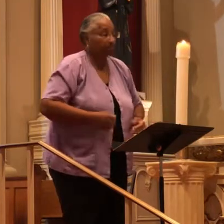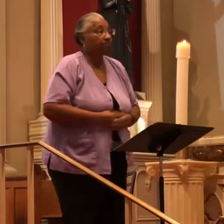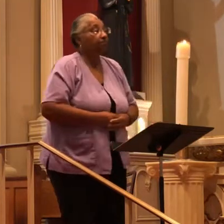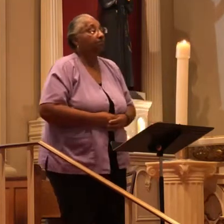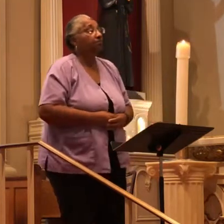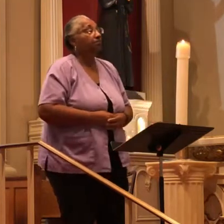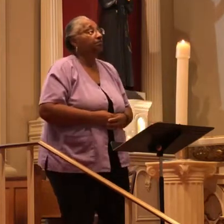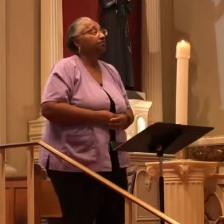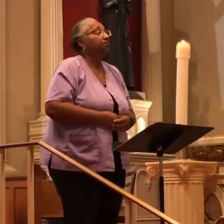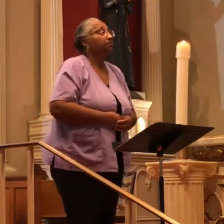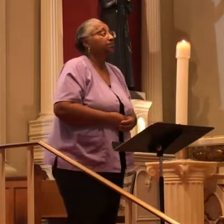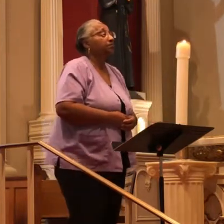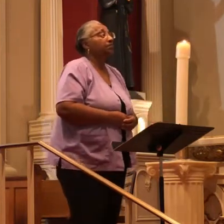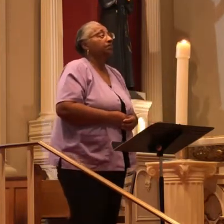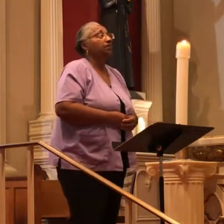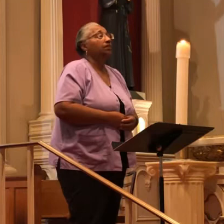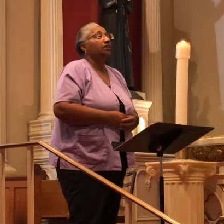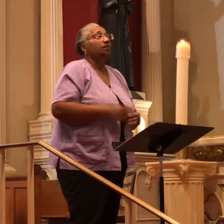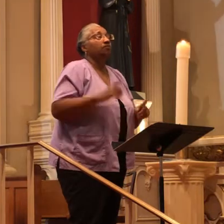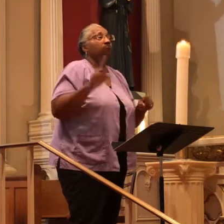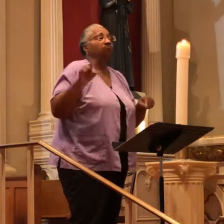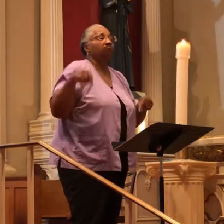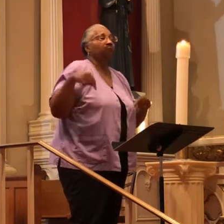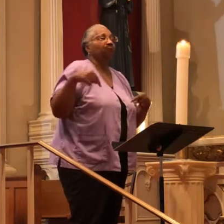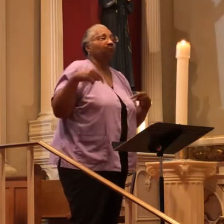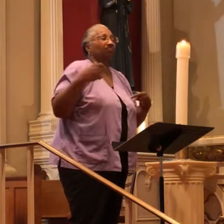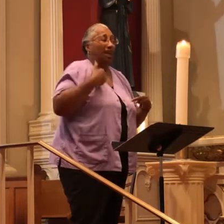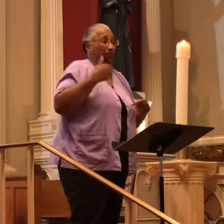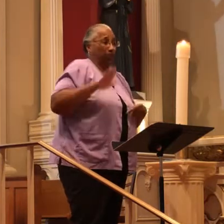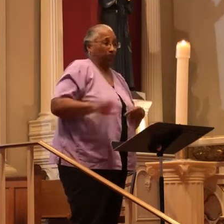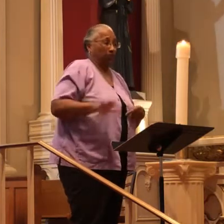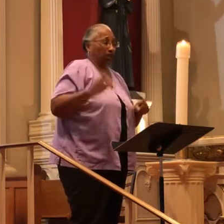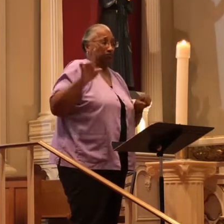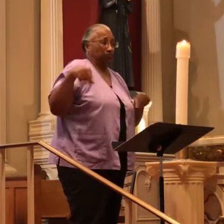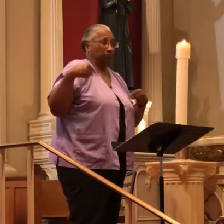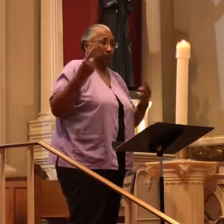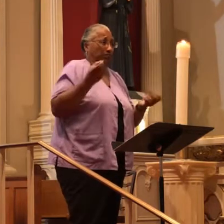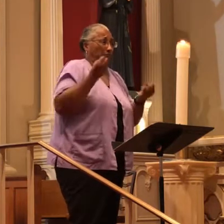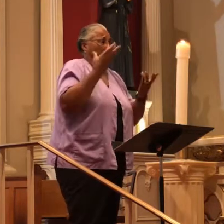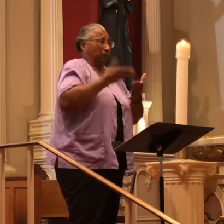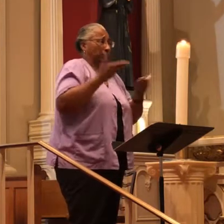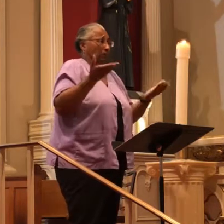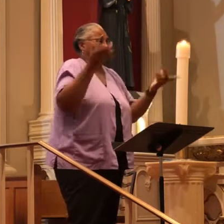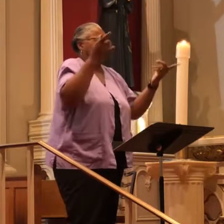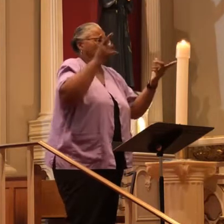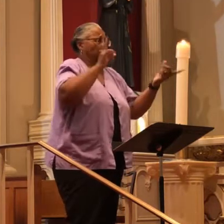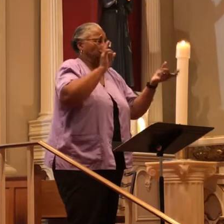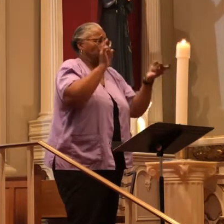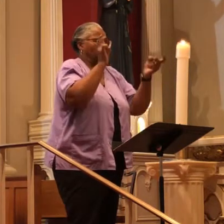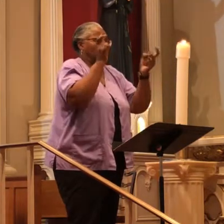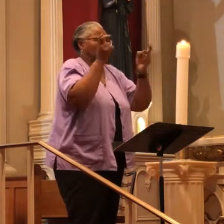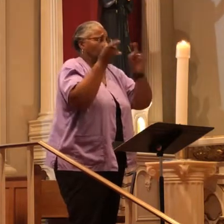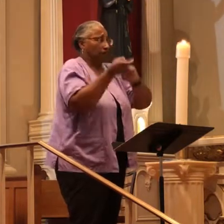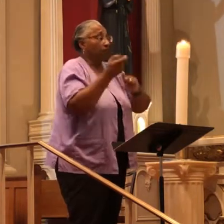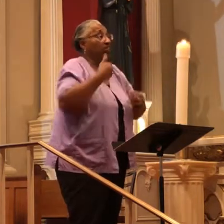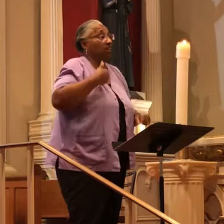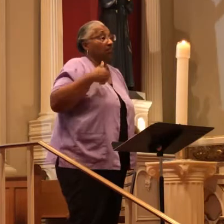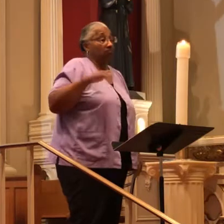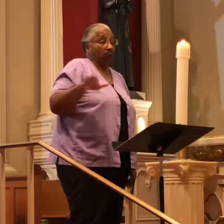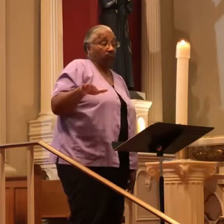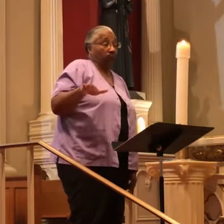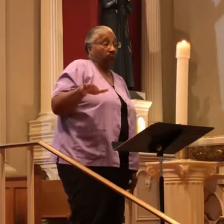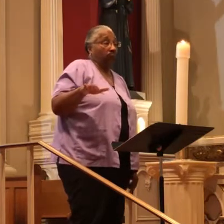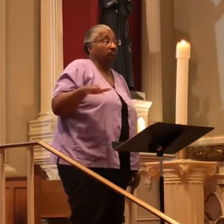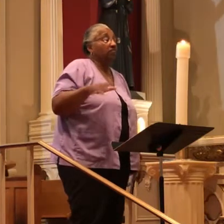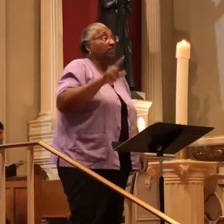Lots of things have changed since I was a child. When I was a child, television was